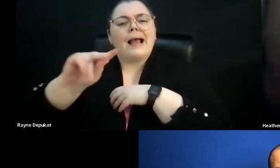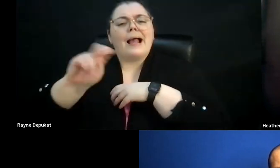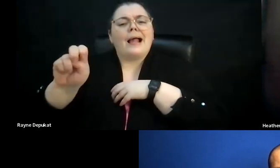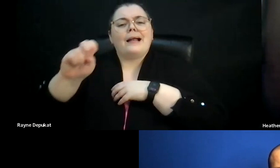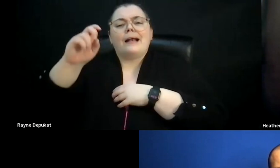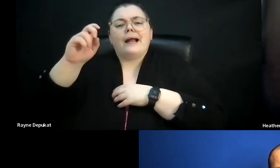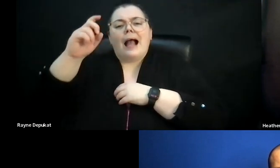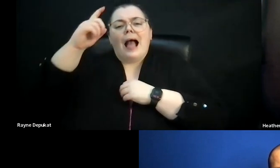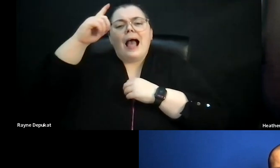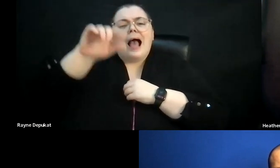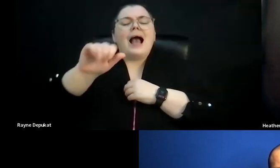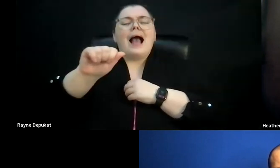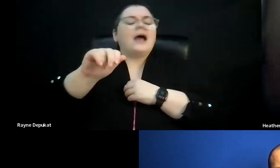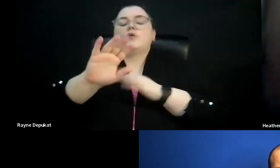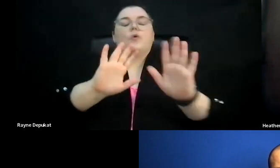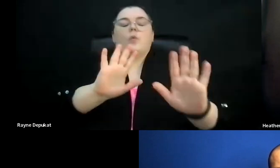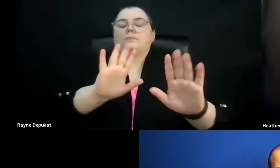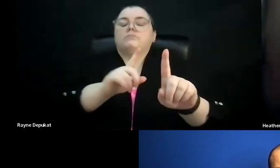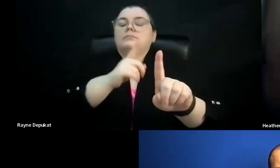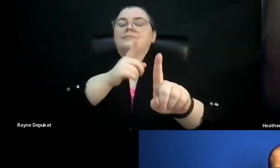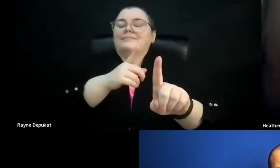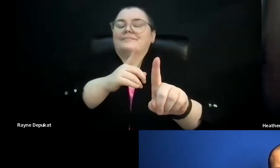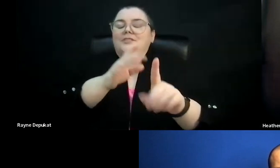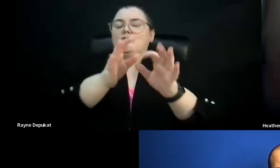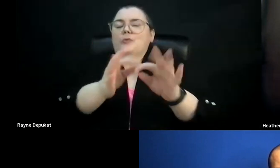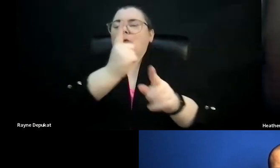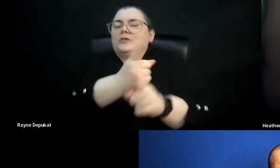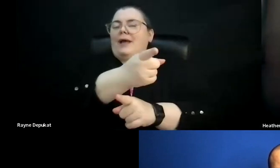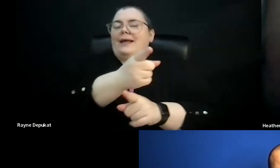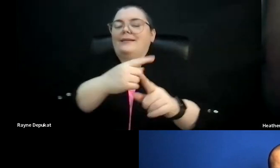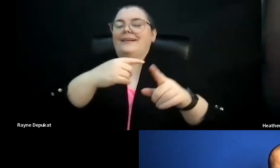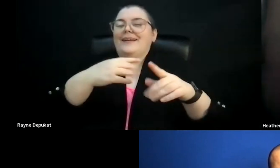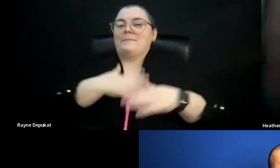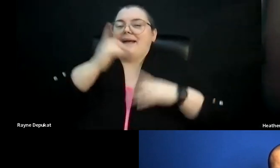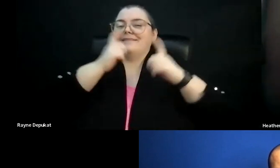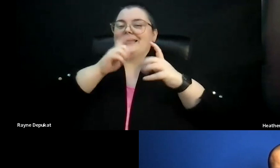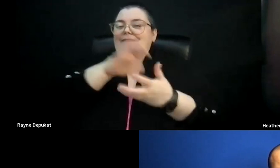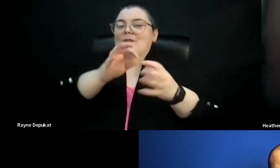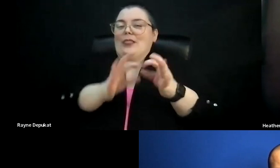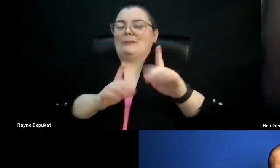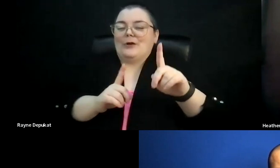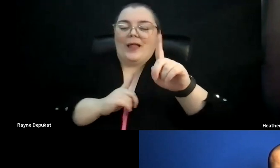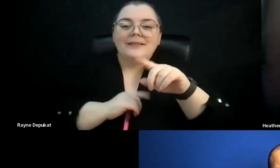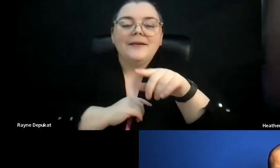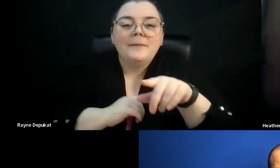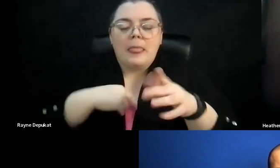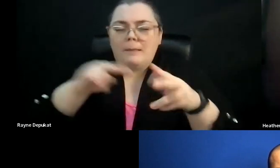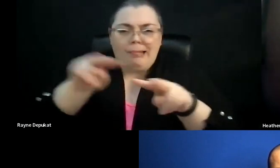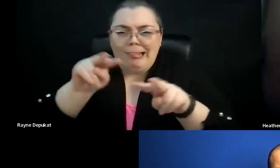No? Or Anne, would you like to comment? No? Excuse me. Interpreter error. My face confused